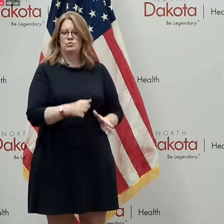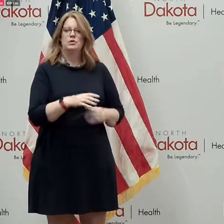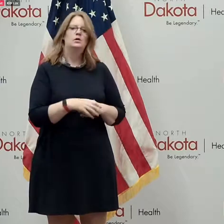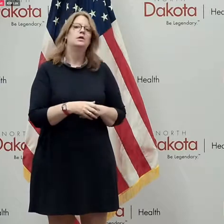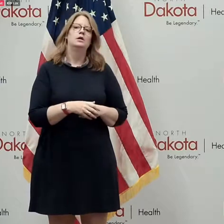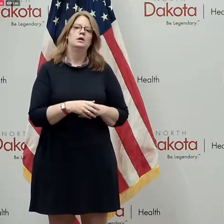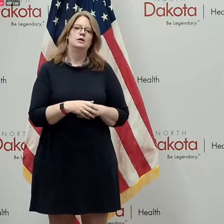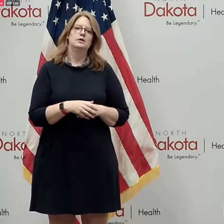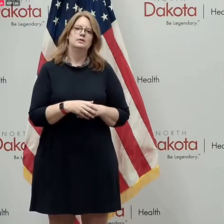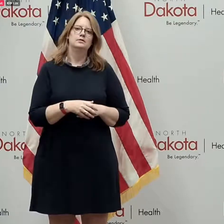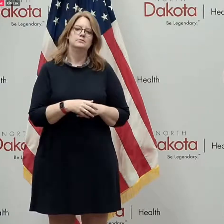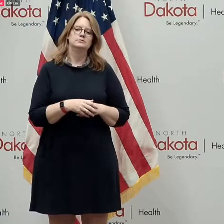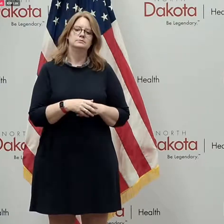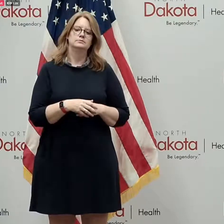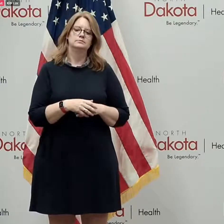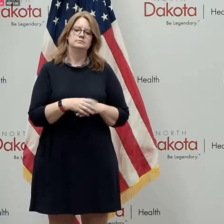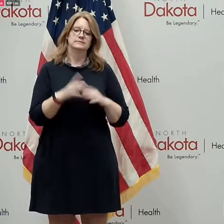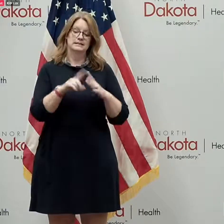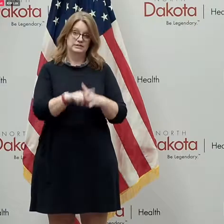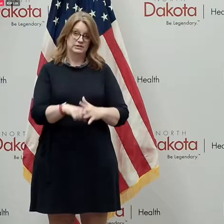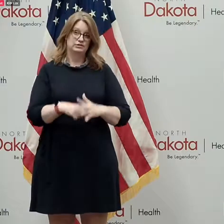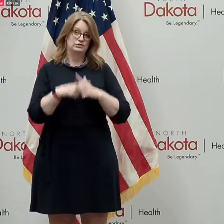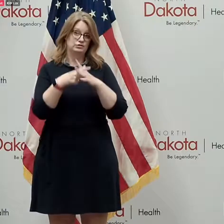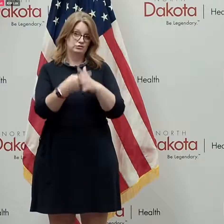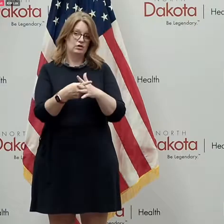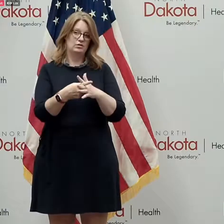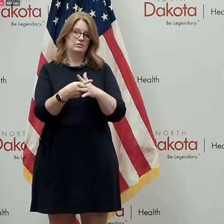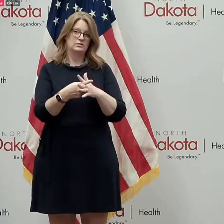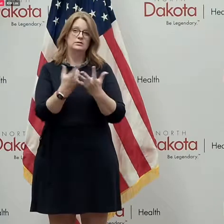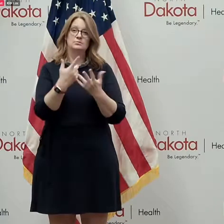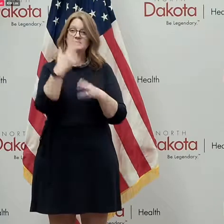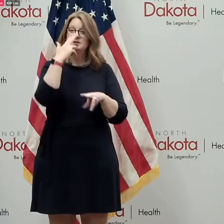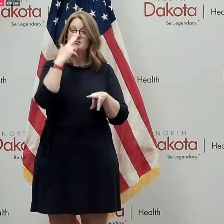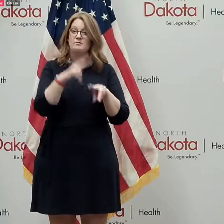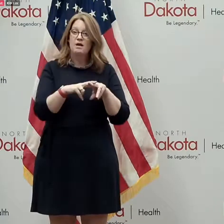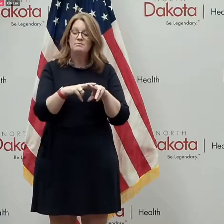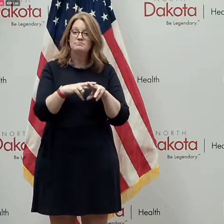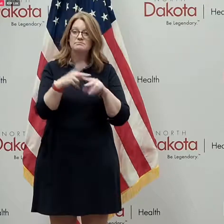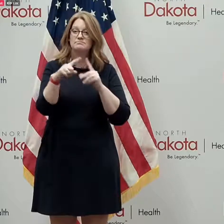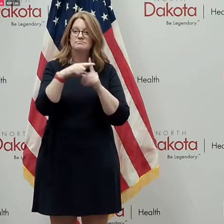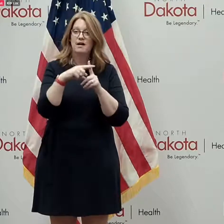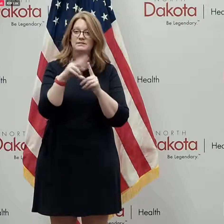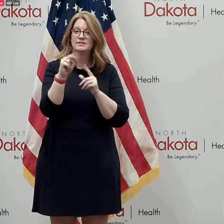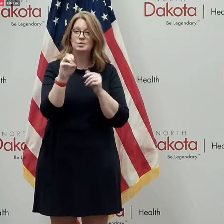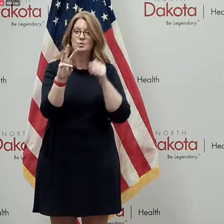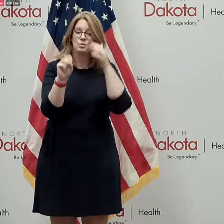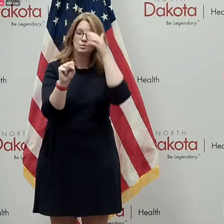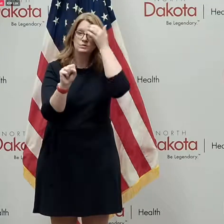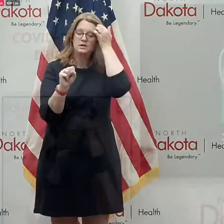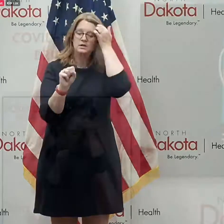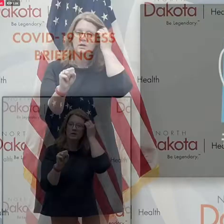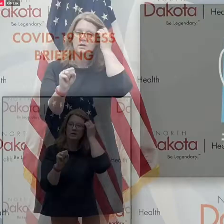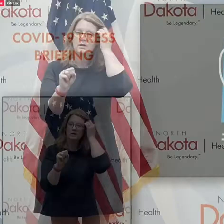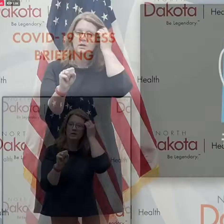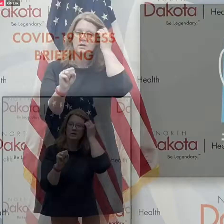want to start off today with some fun news, some good news. Last week we launched